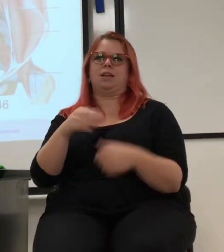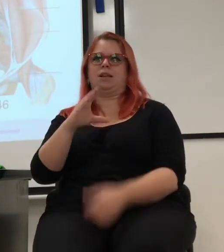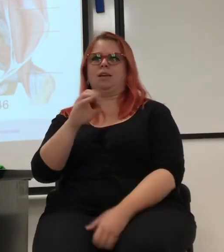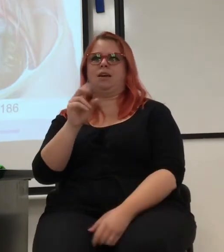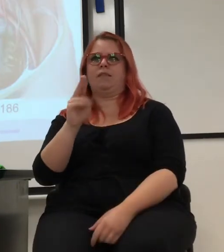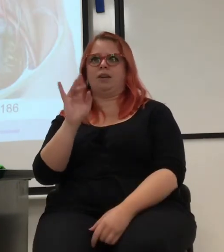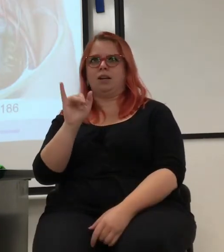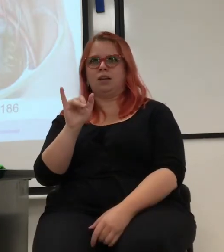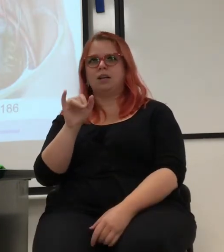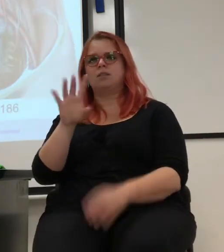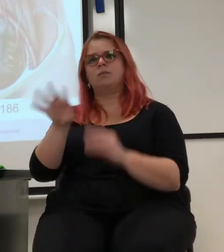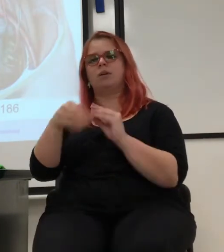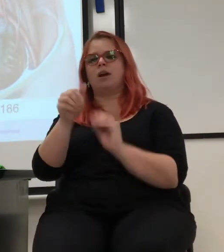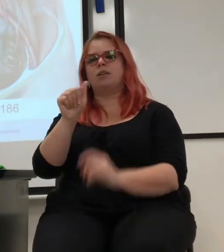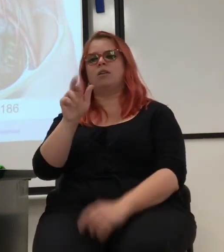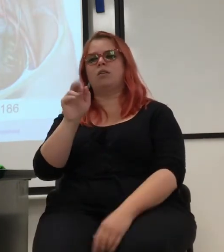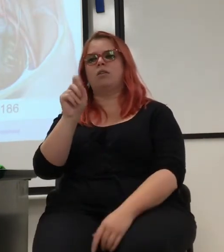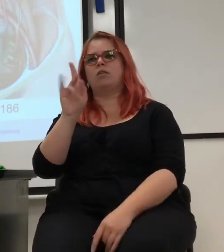to the picture.